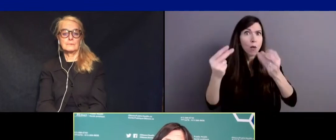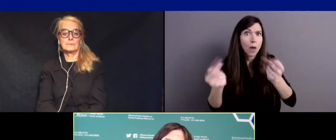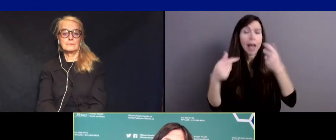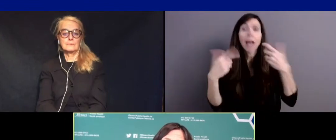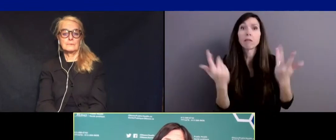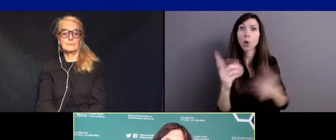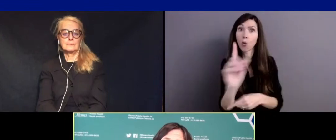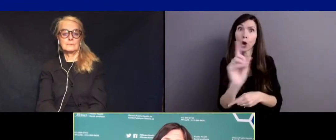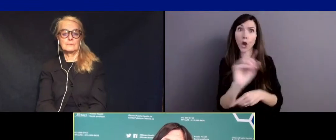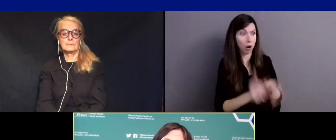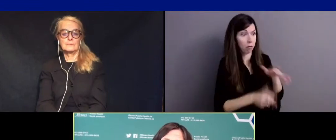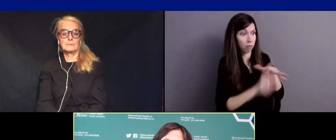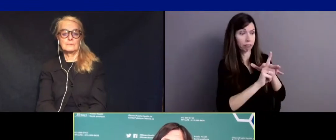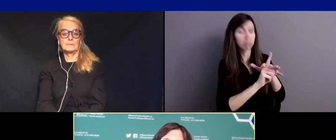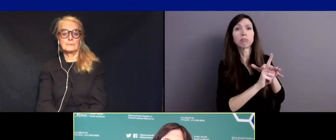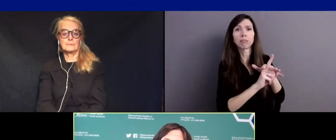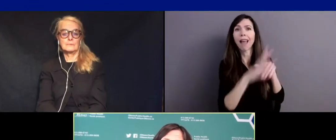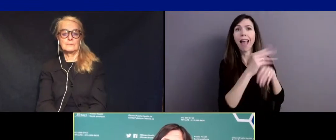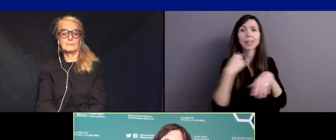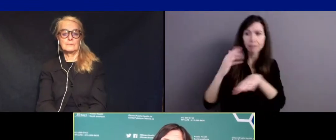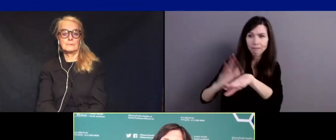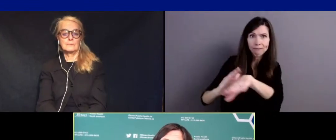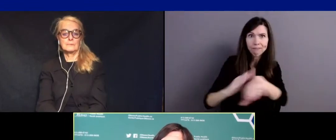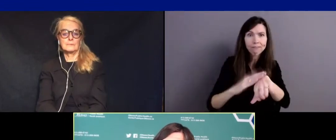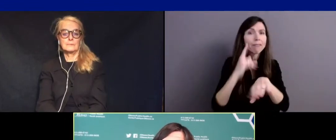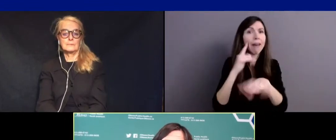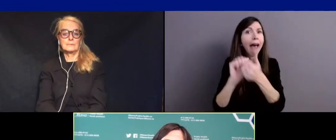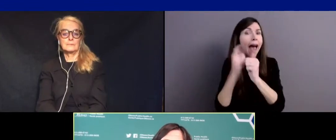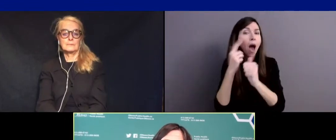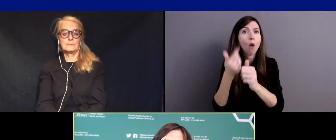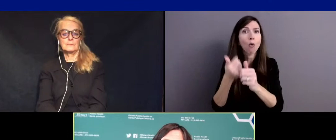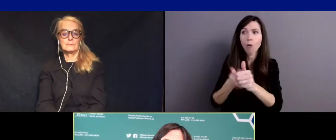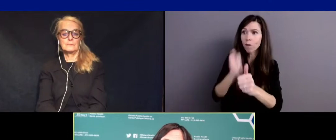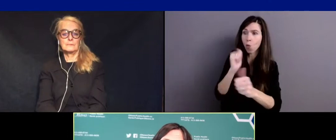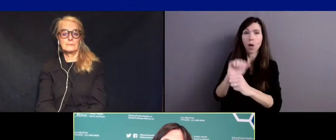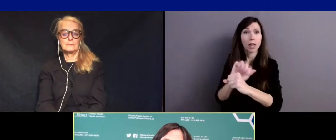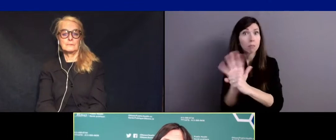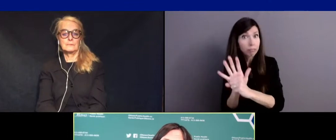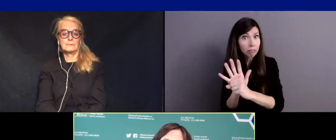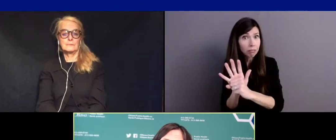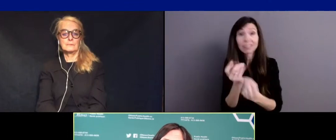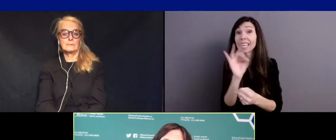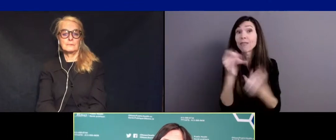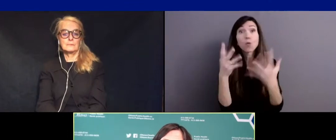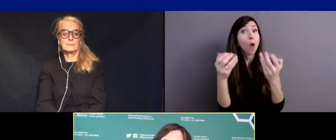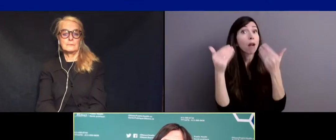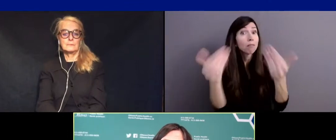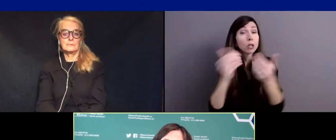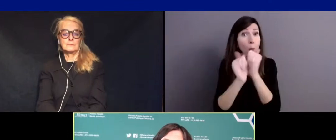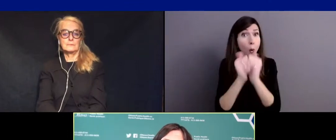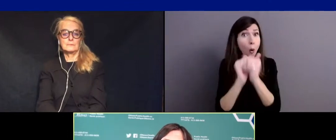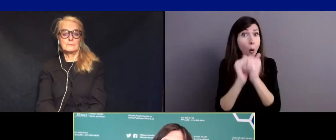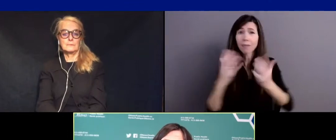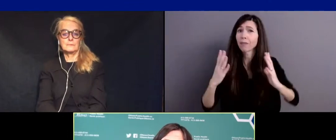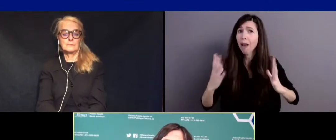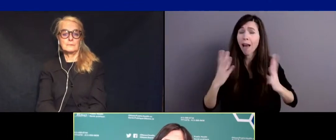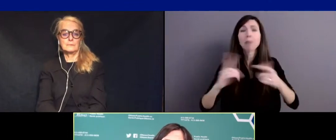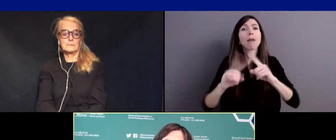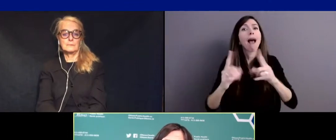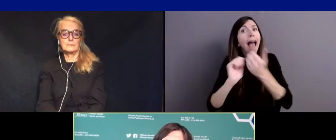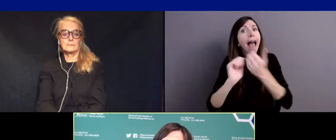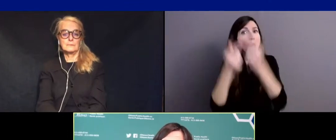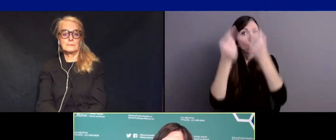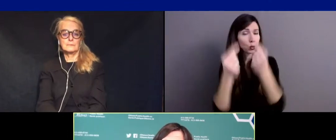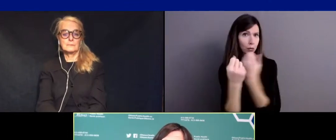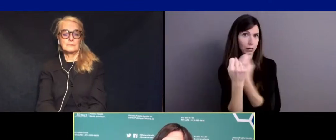the importance of taking preventive measures while participating in team sports. And based on our case